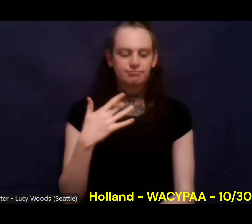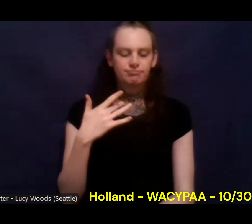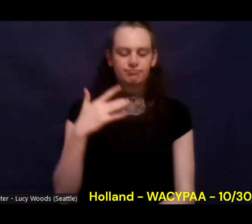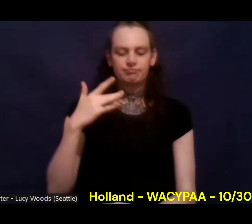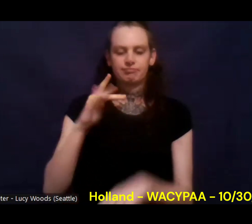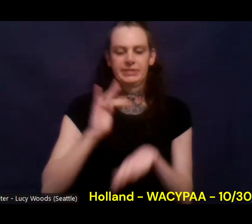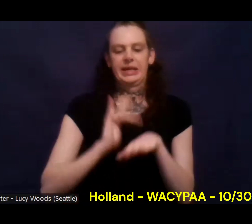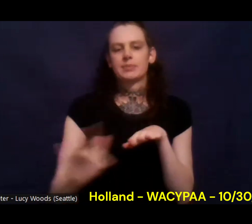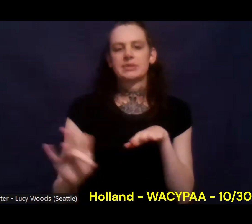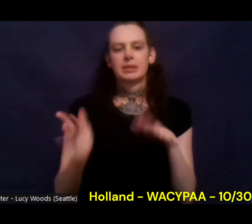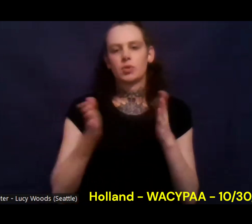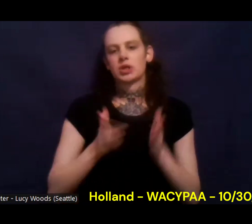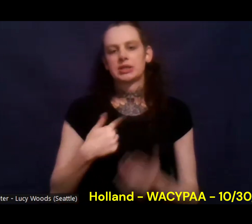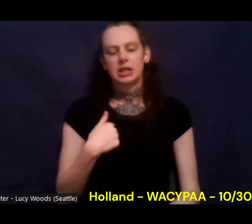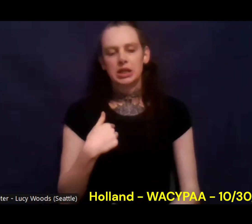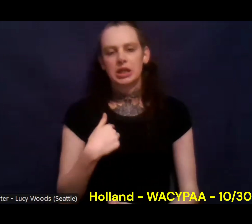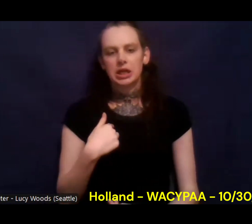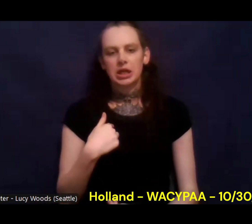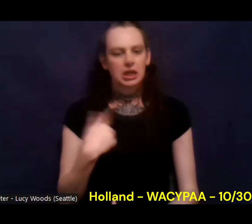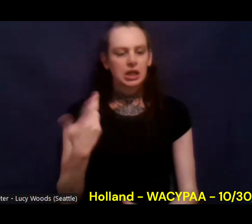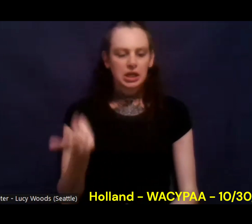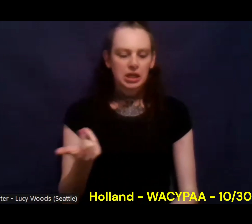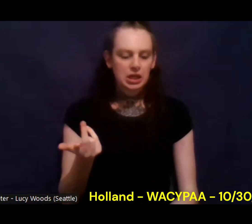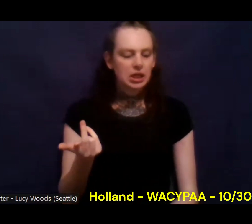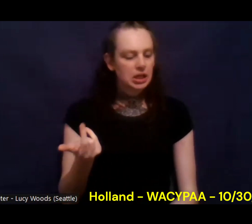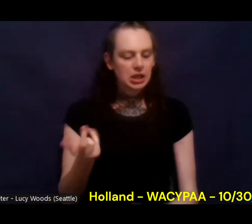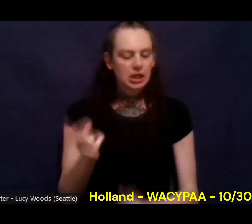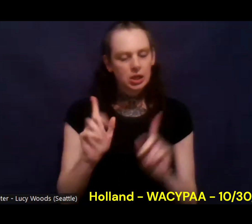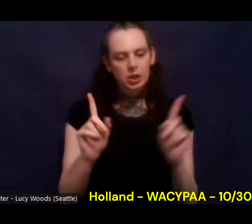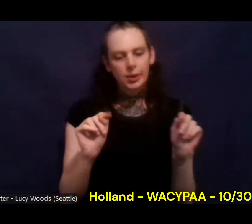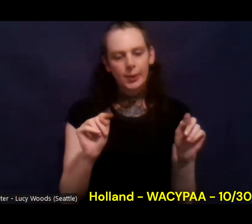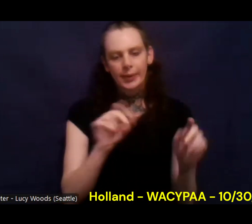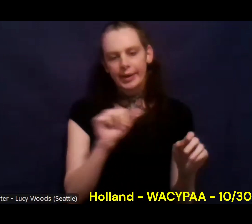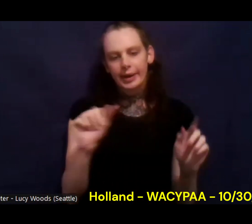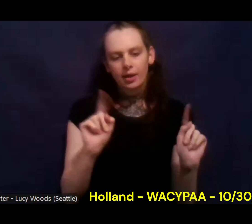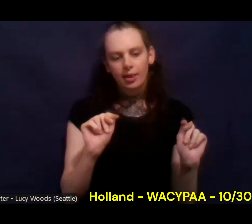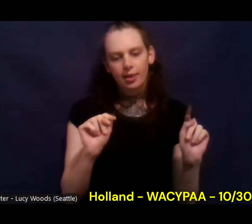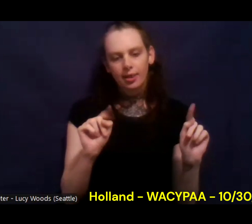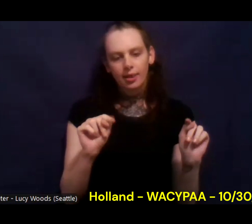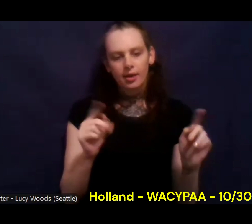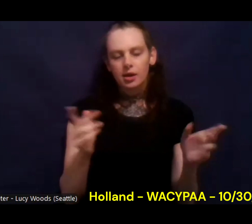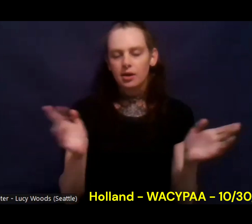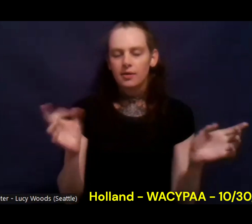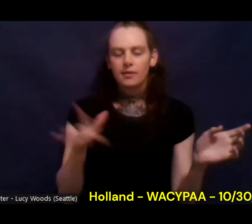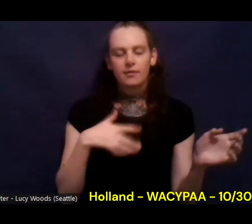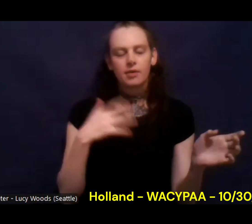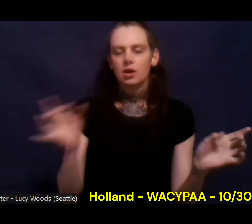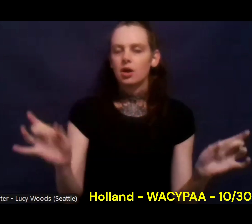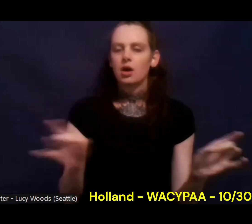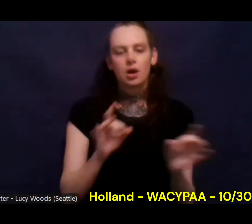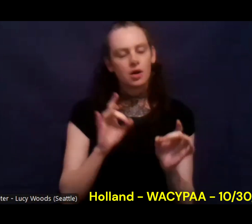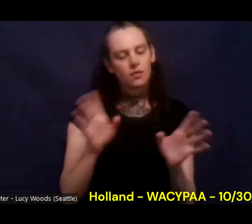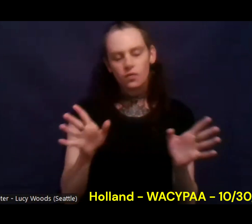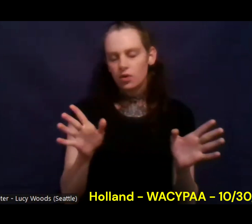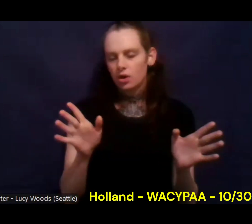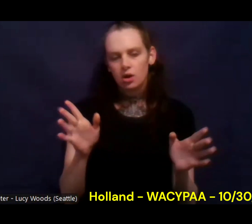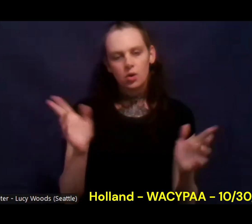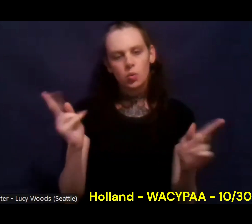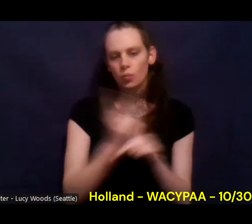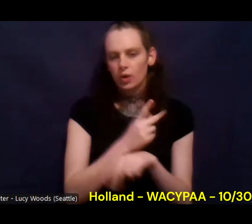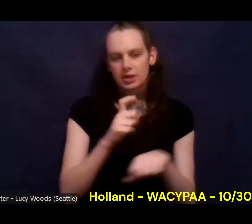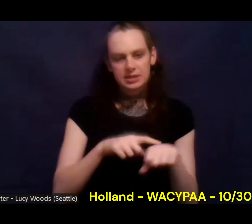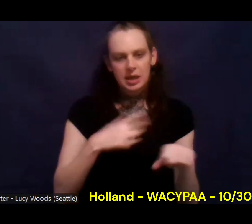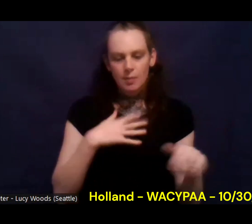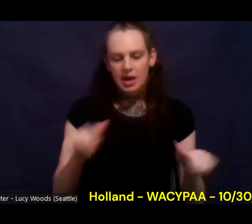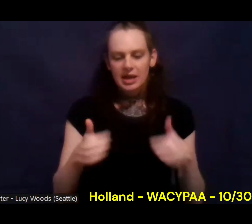Alcoholics Anonymous. And it was the worst time I'd ever had in my entire life because I was without any type